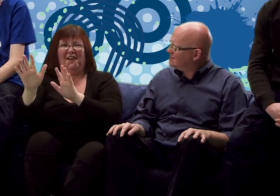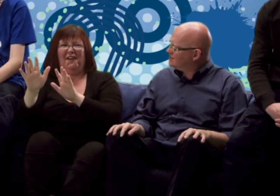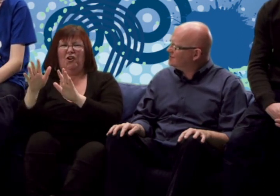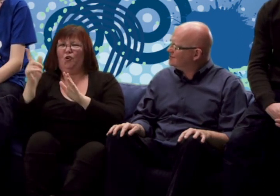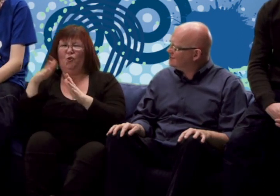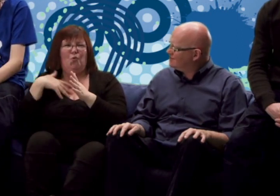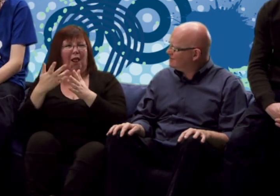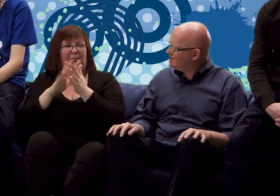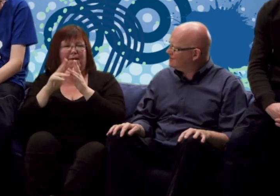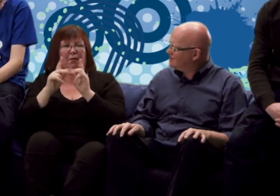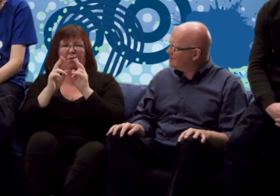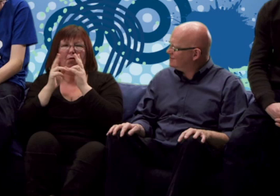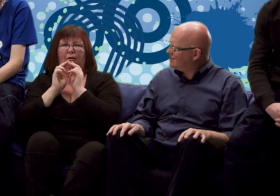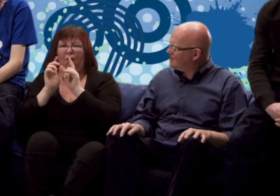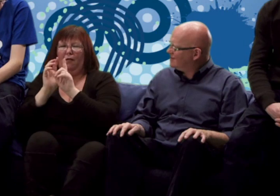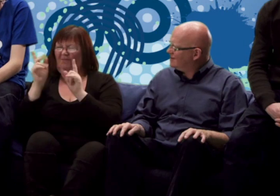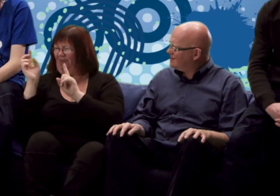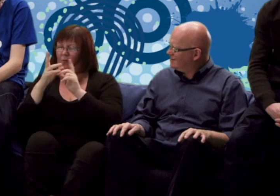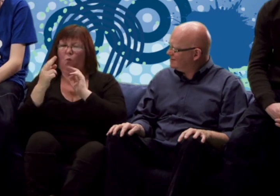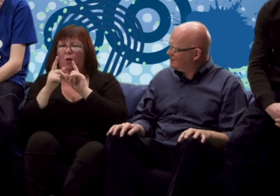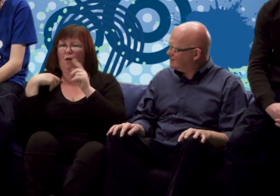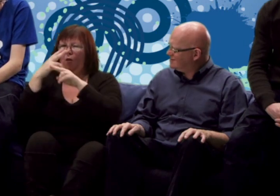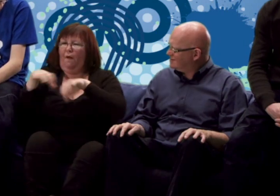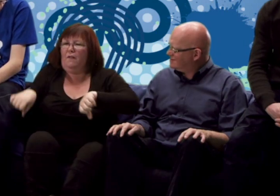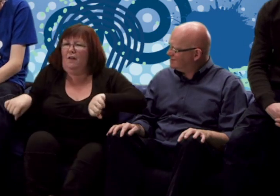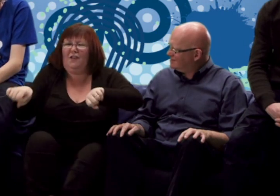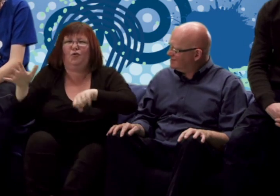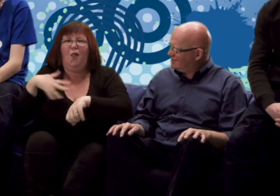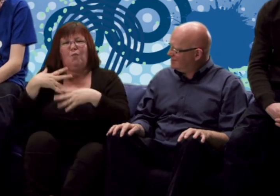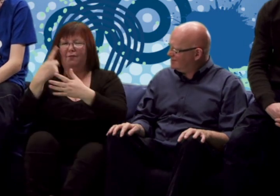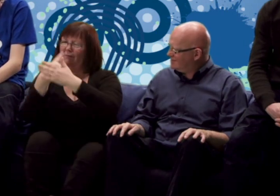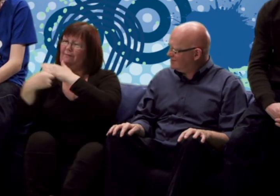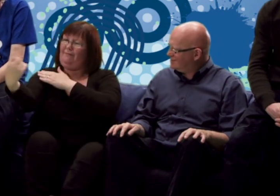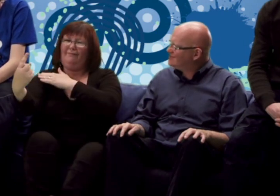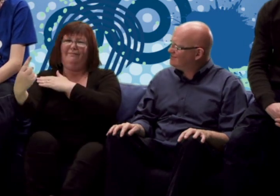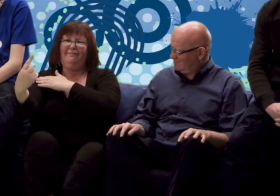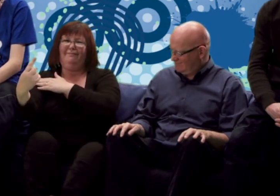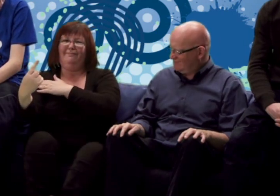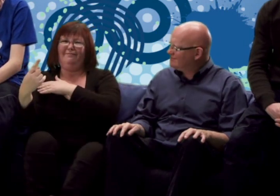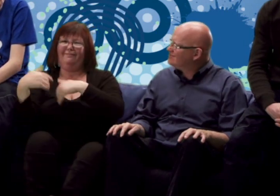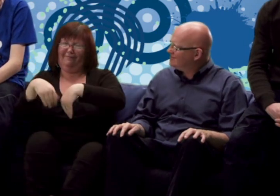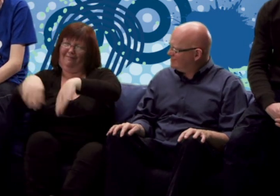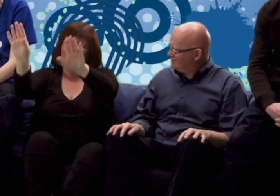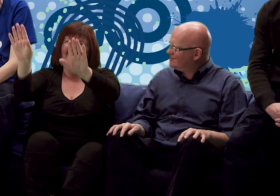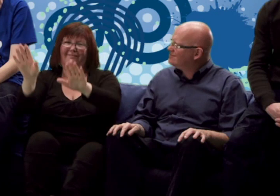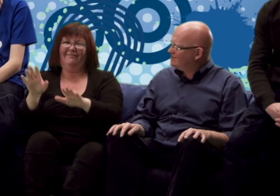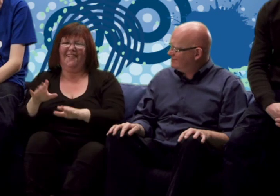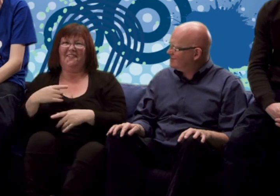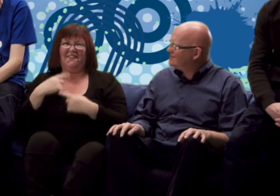same. You don't want them to be travelling by themselves. You're worried about them. You don't want to corset them and wrap them up in cotton wool. You want to be